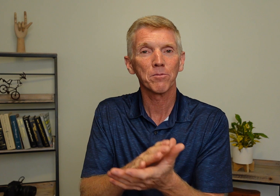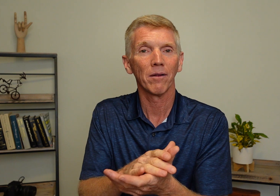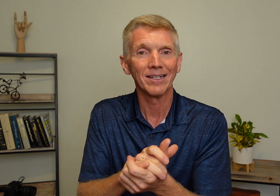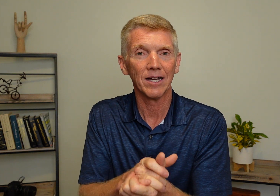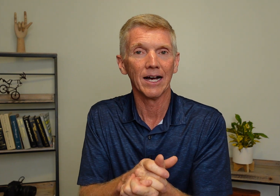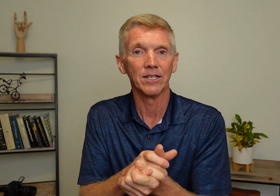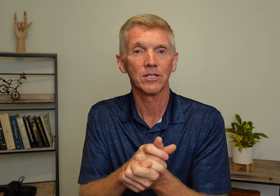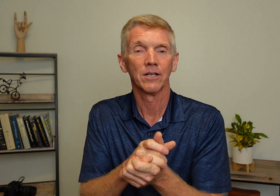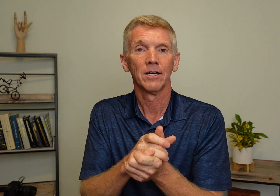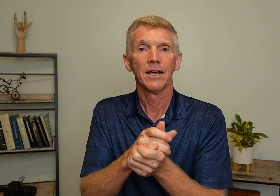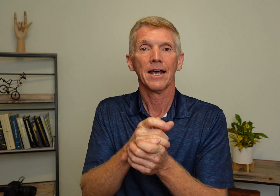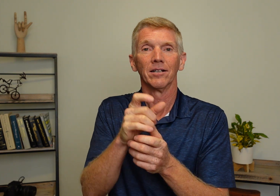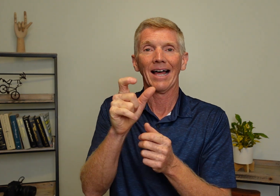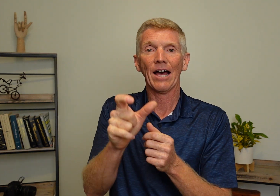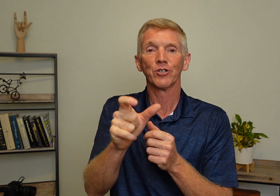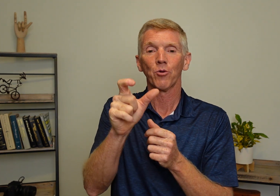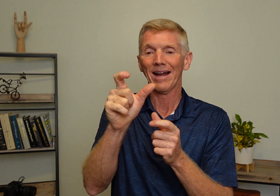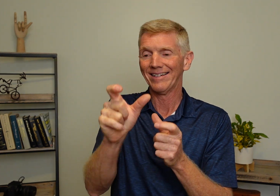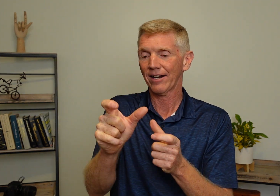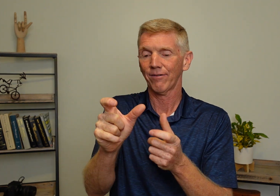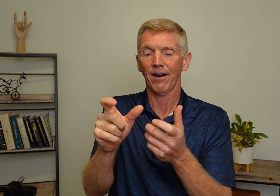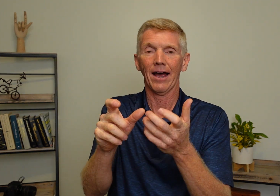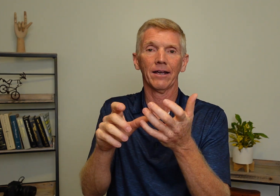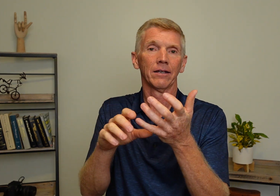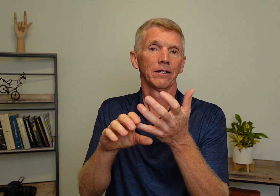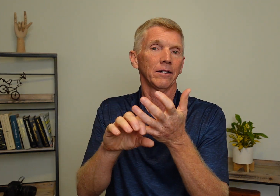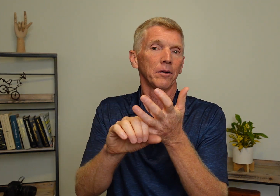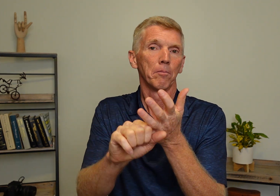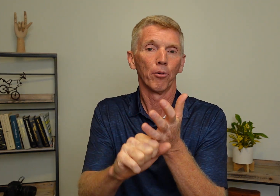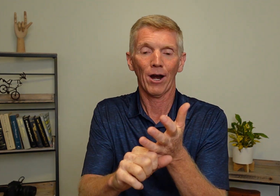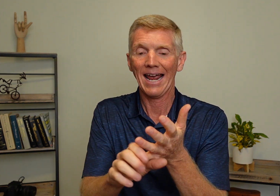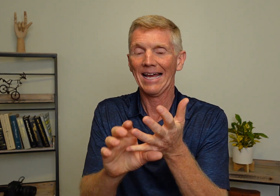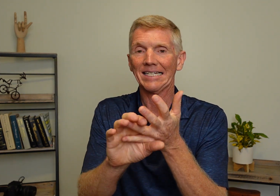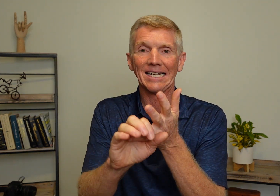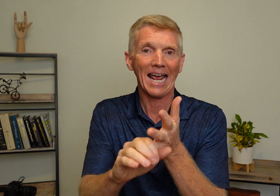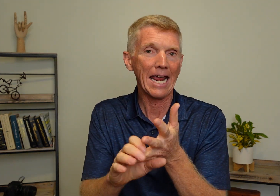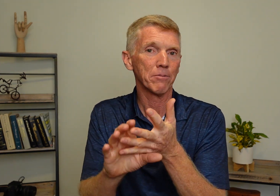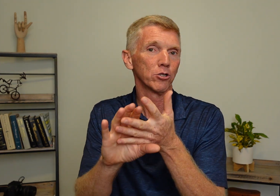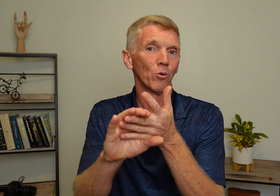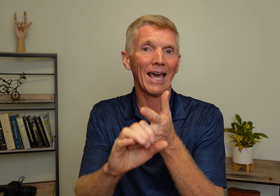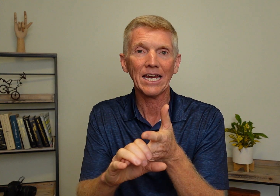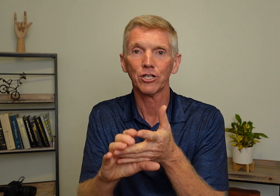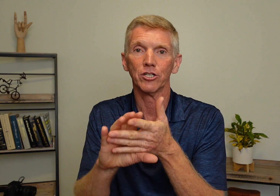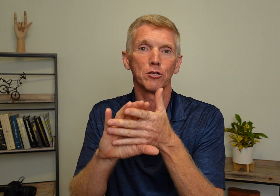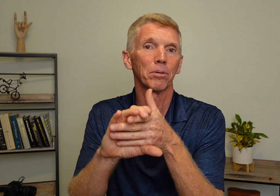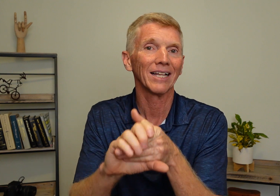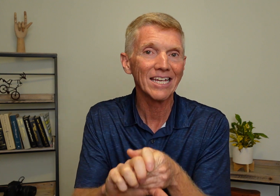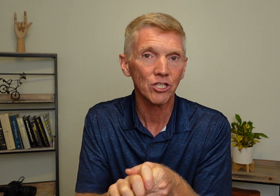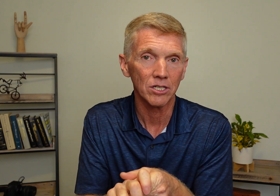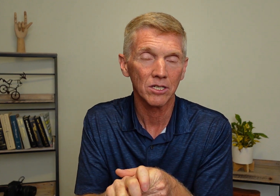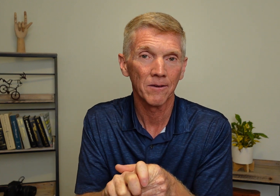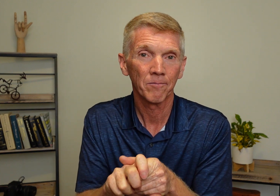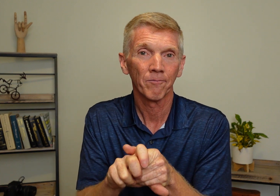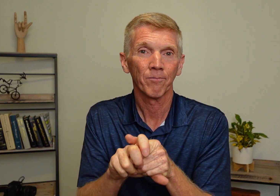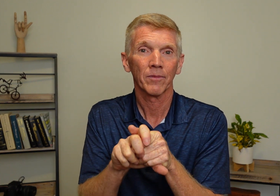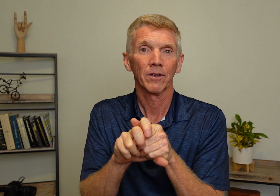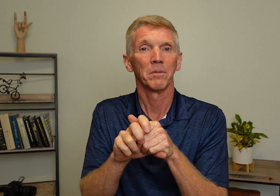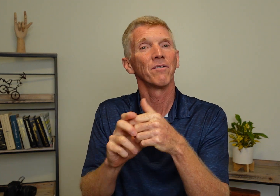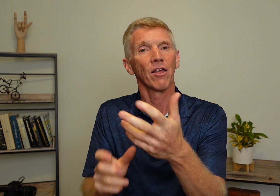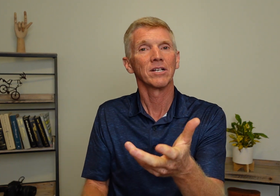fingerspelling does, it allows you to identify brands, names, locations, places. Let me give you another